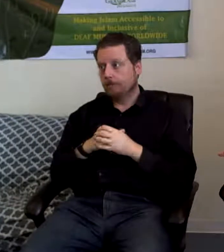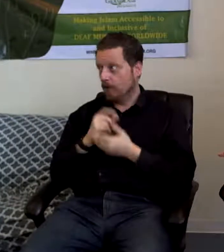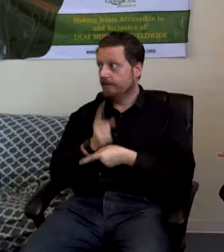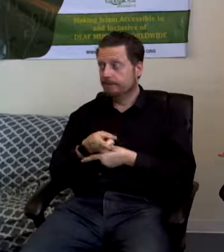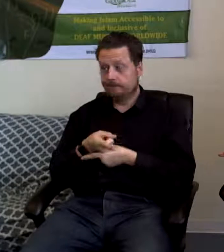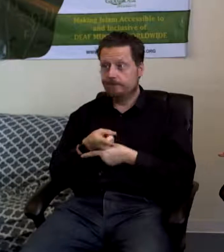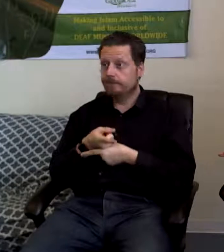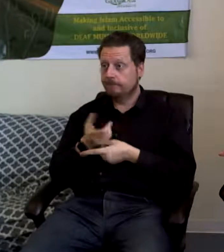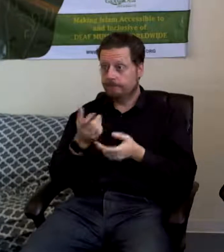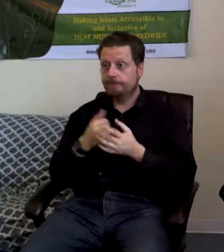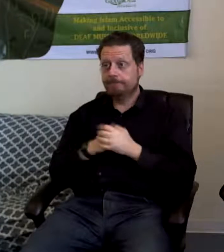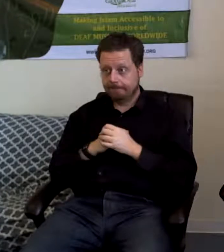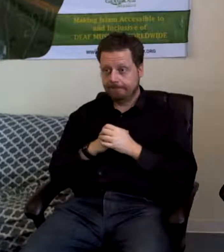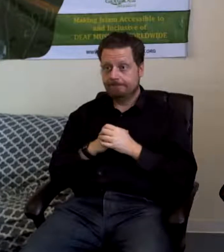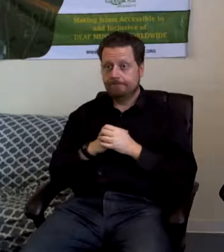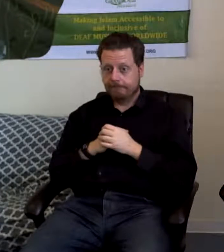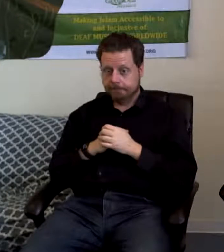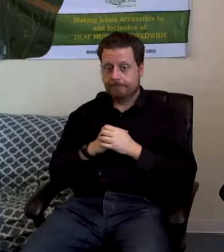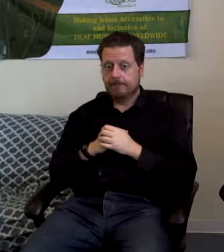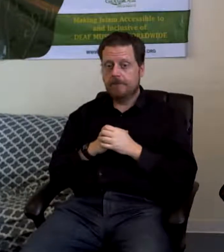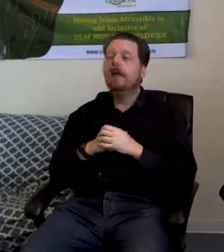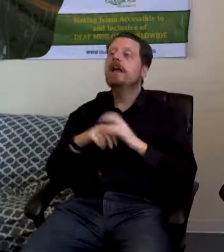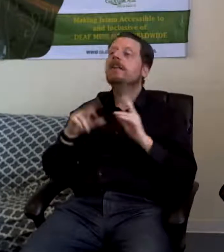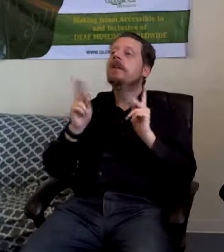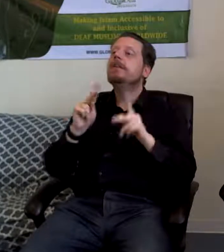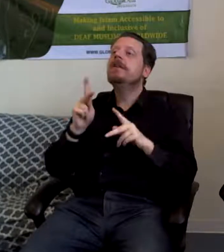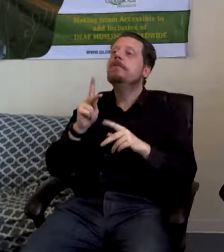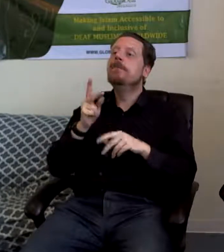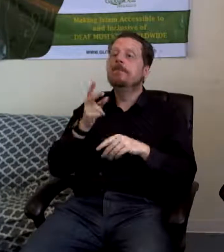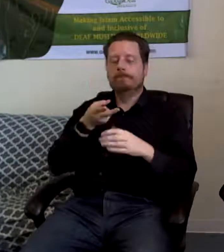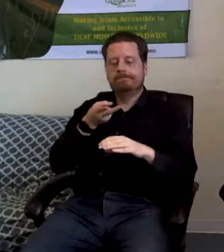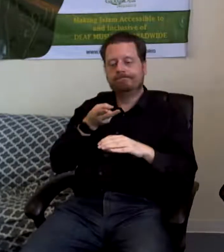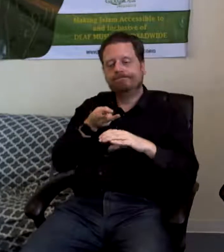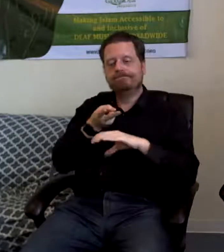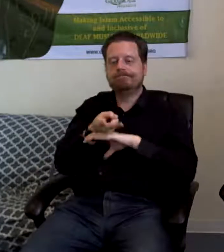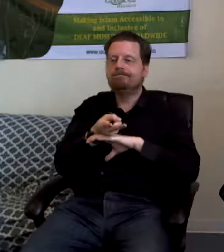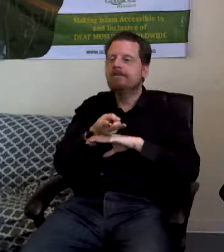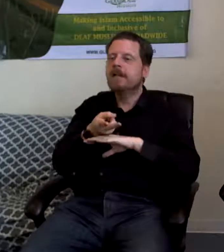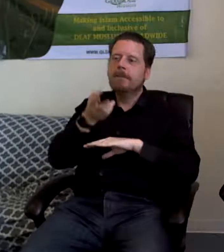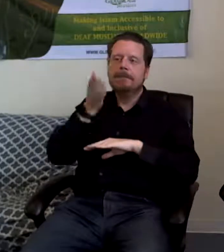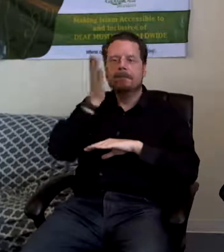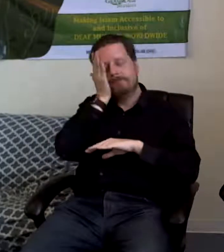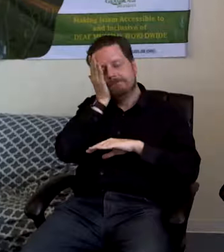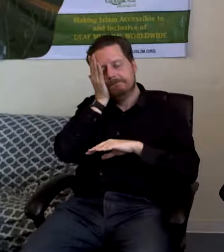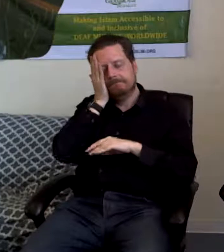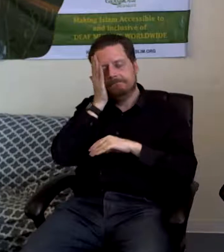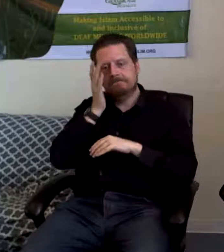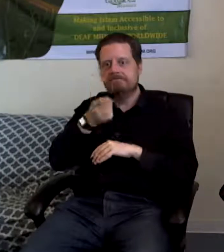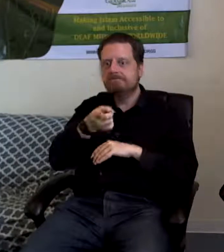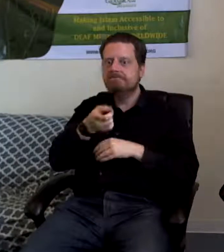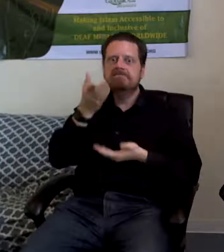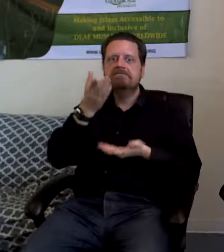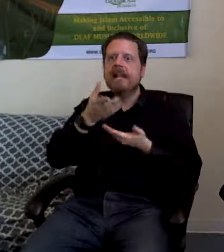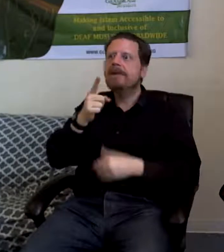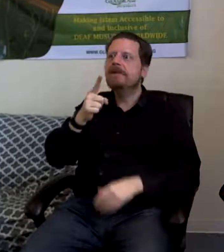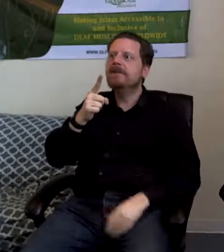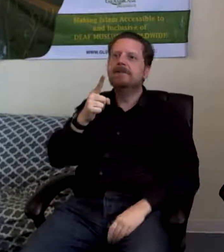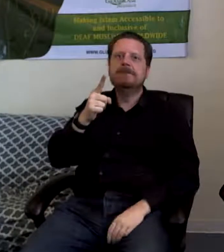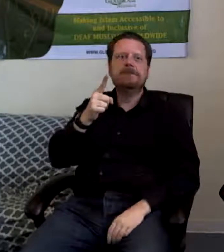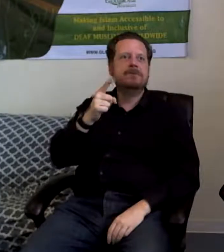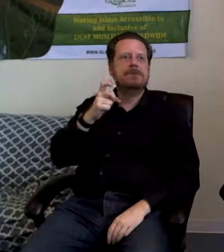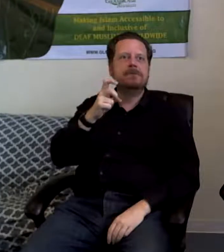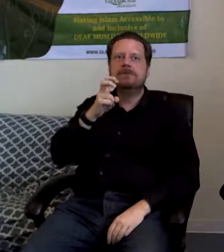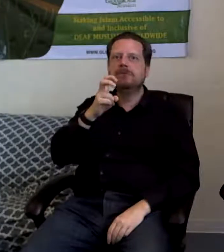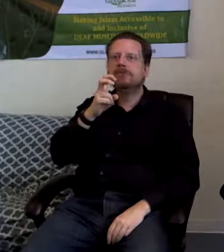Right? Those who are in bed, they may be 100, 200,